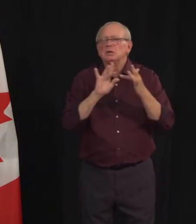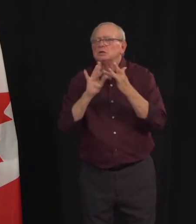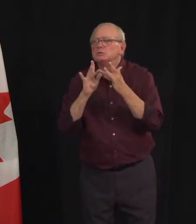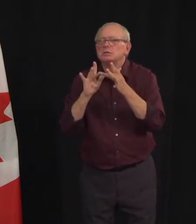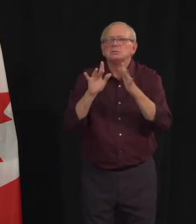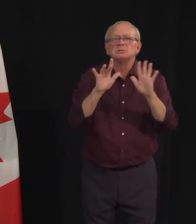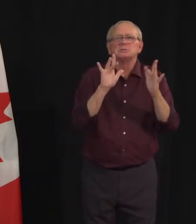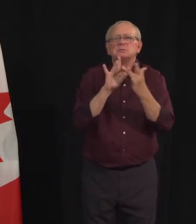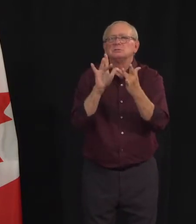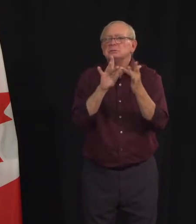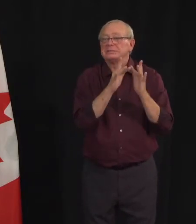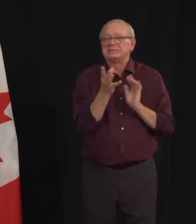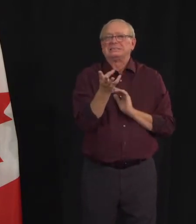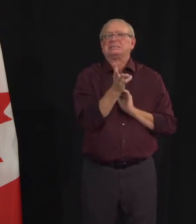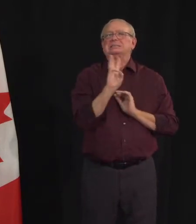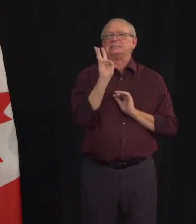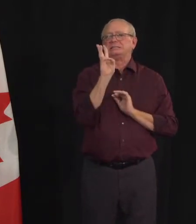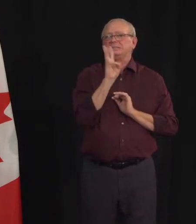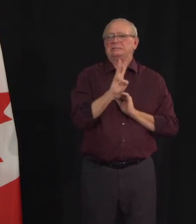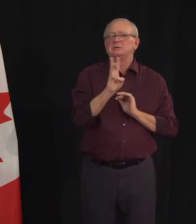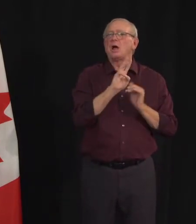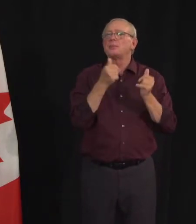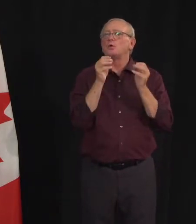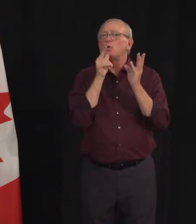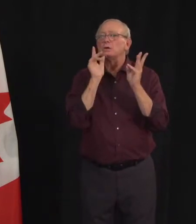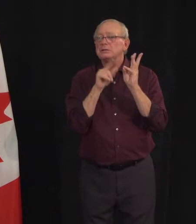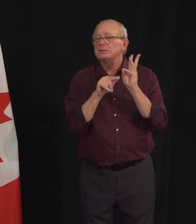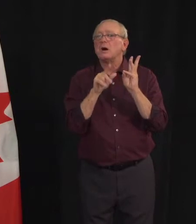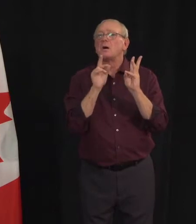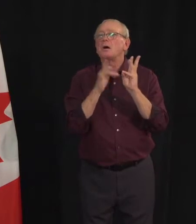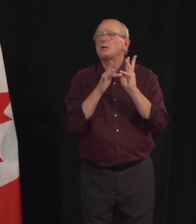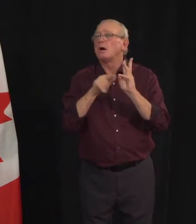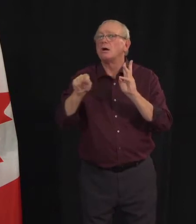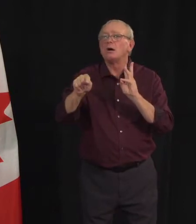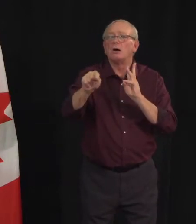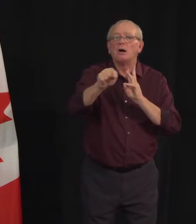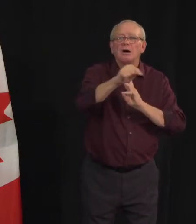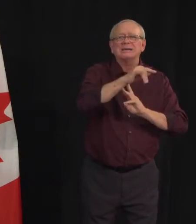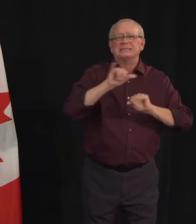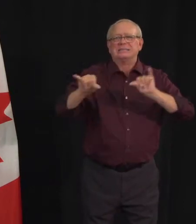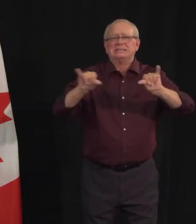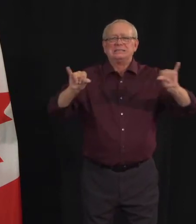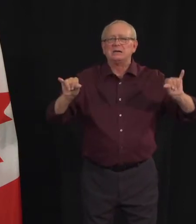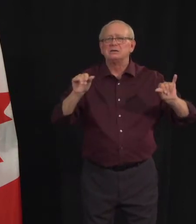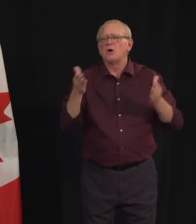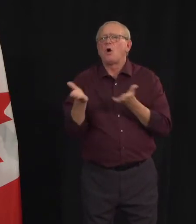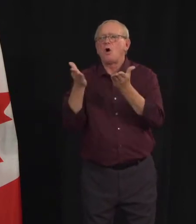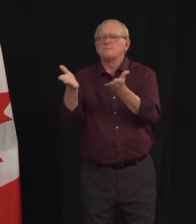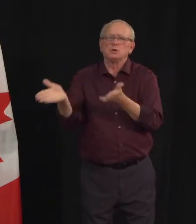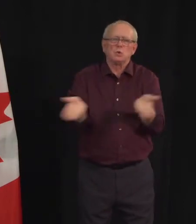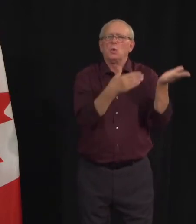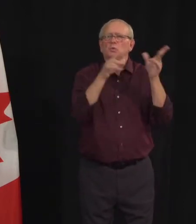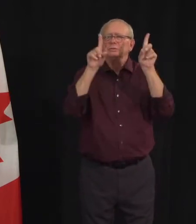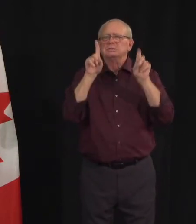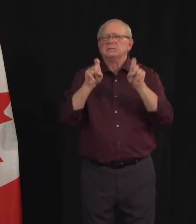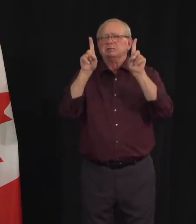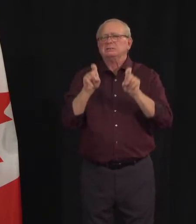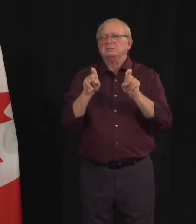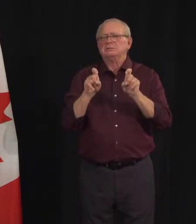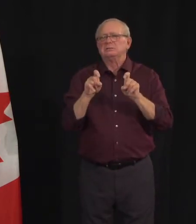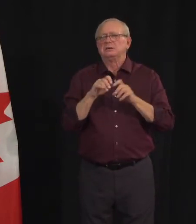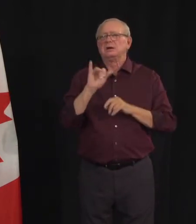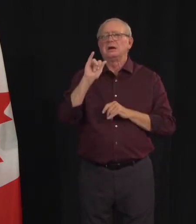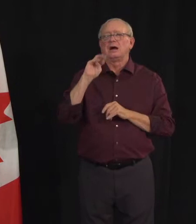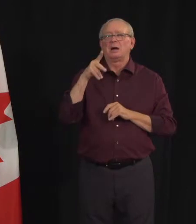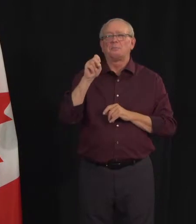that they stay home, that testing is offered. And so again, at this time, there are 6 cases total at that particular site.